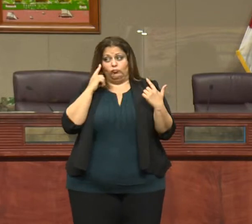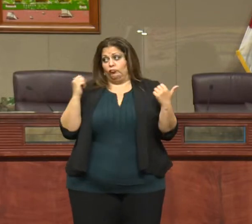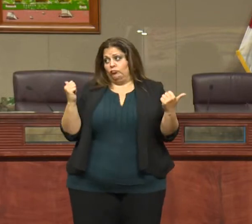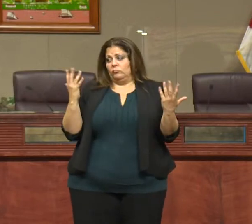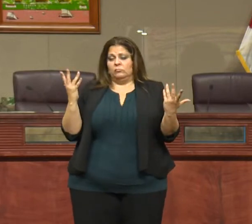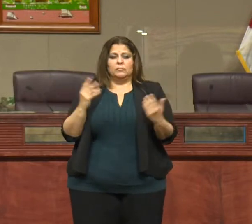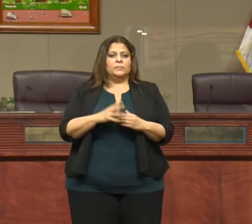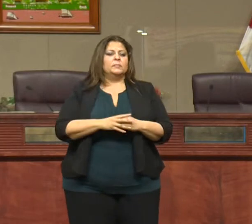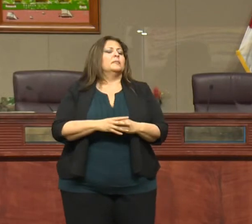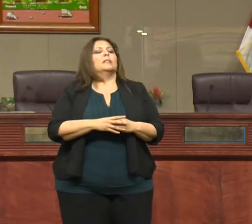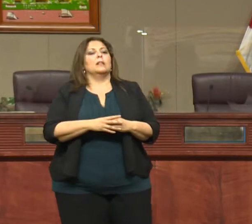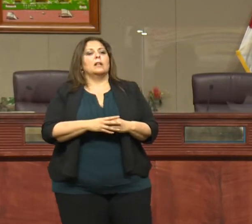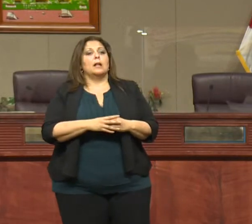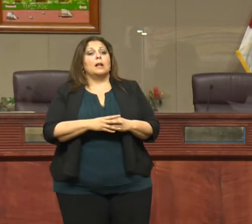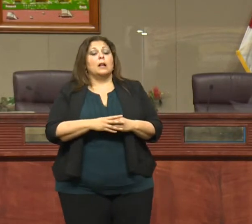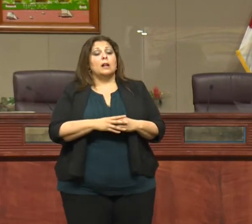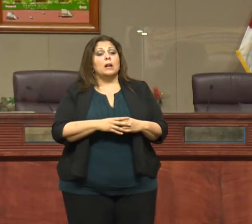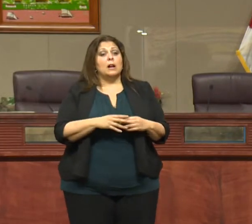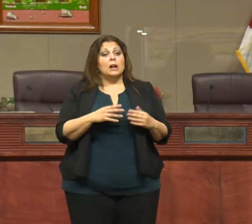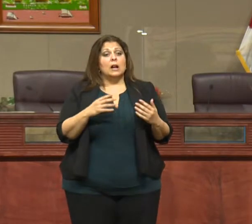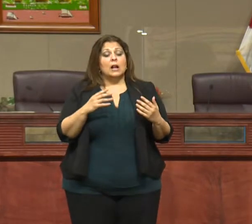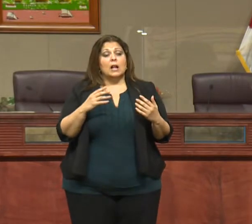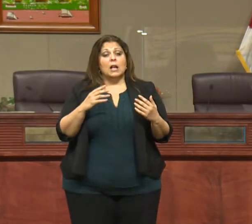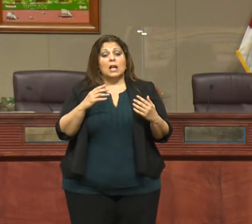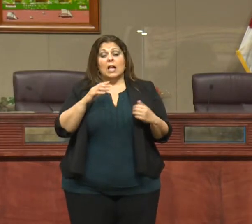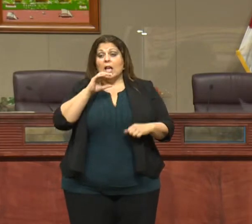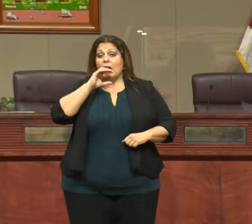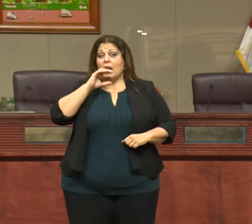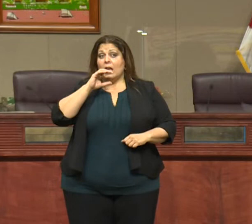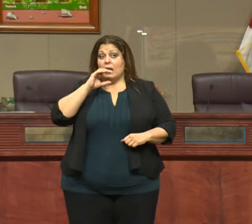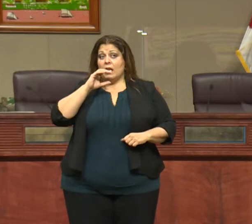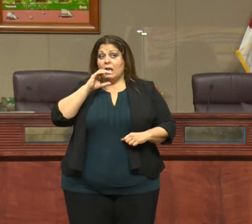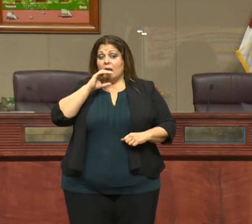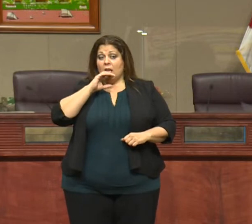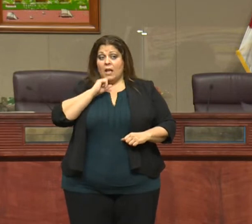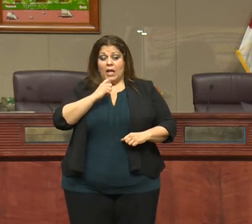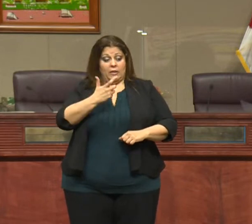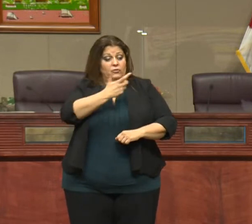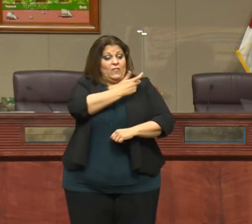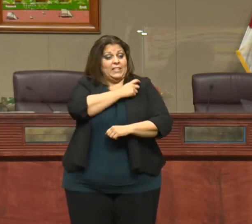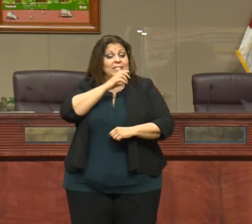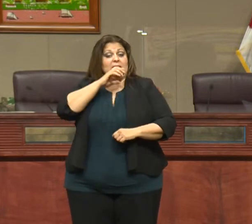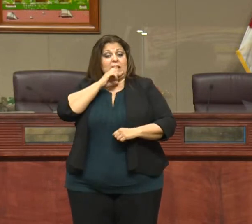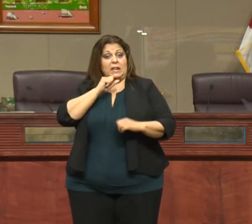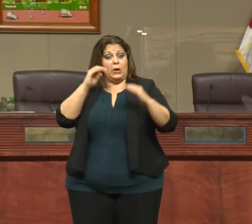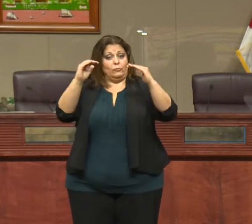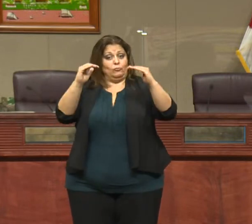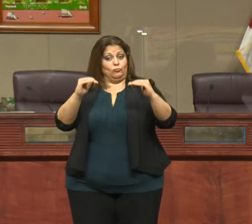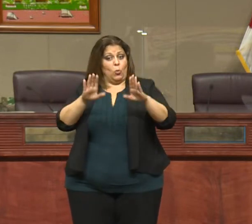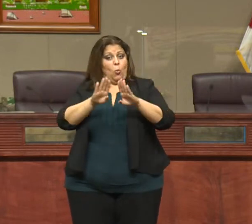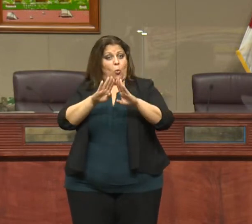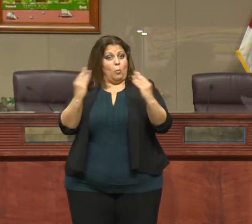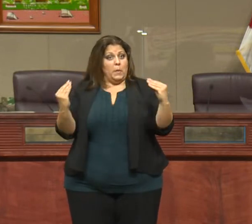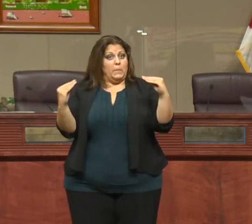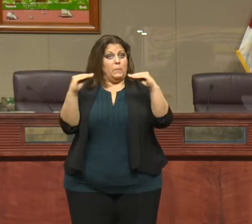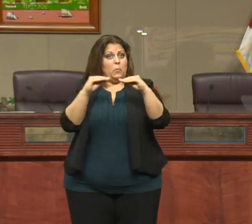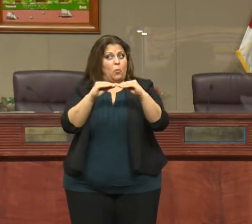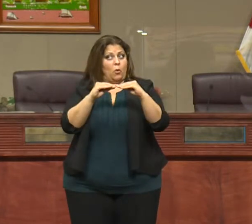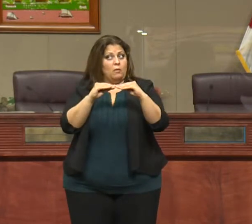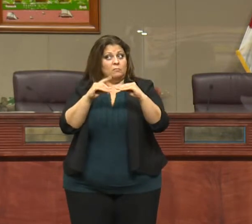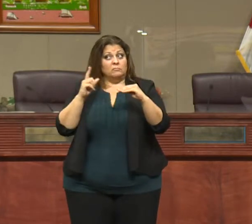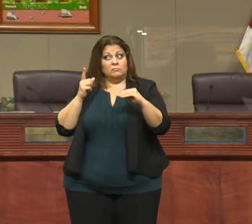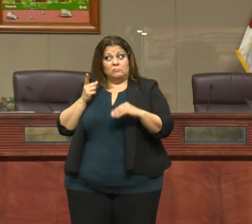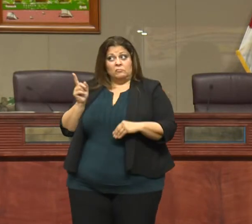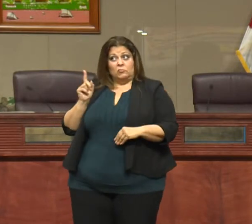But since the age range opened up today, are you guys finding that 18